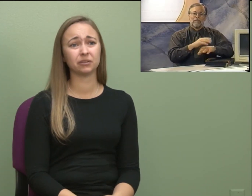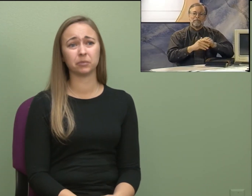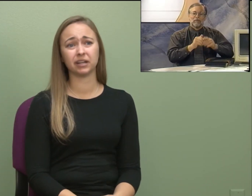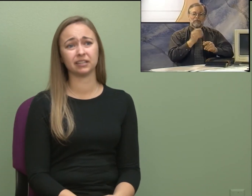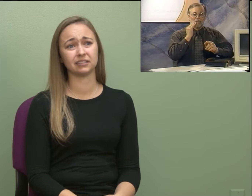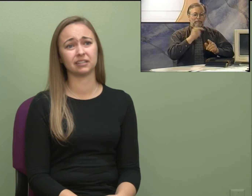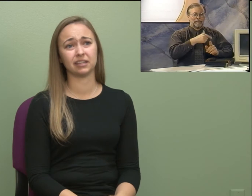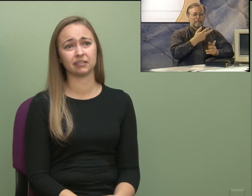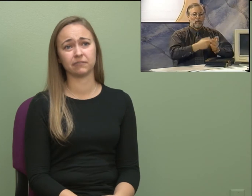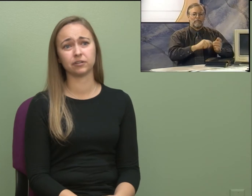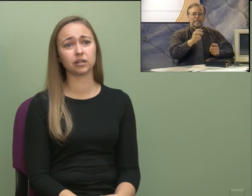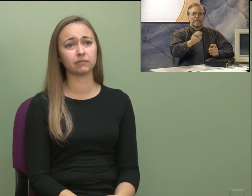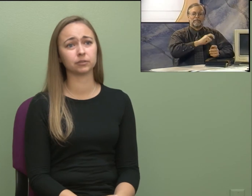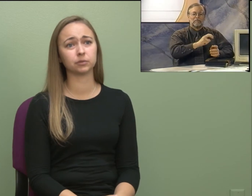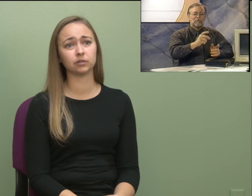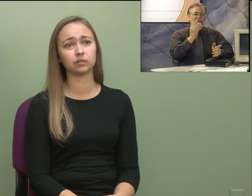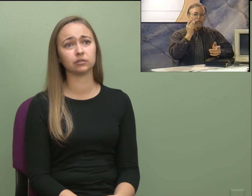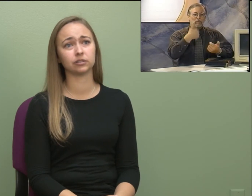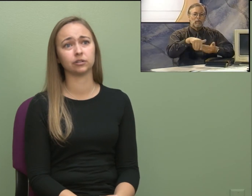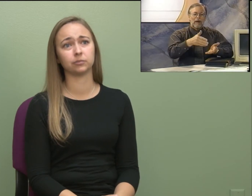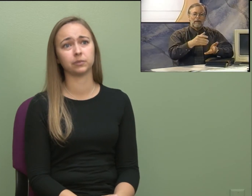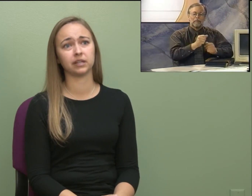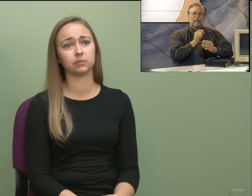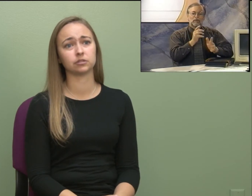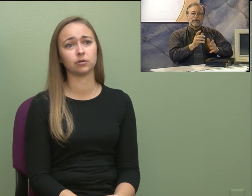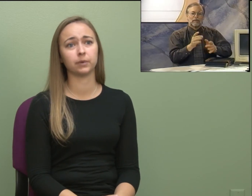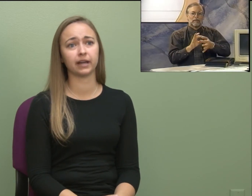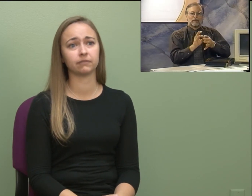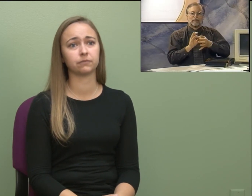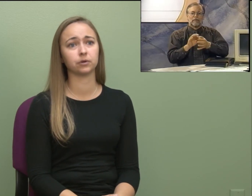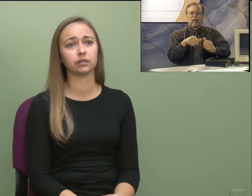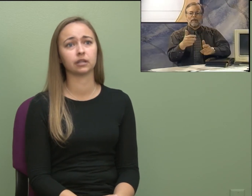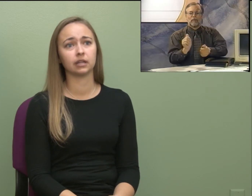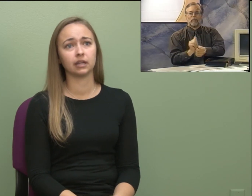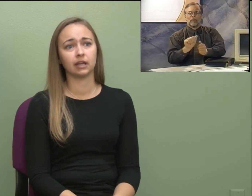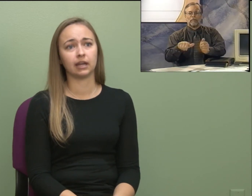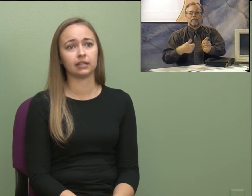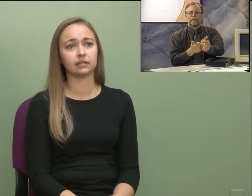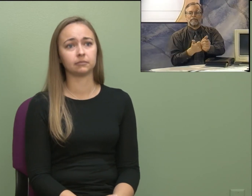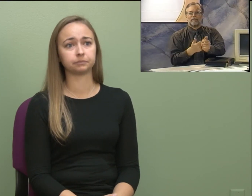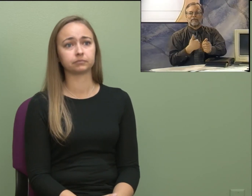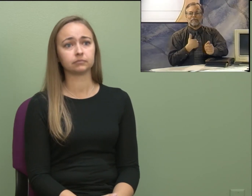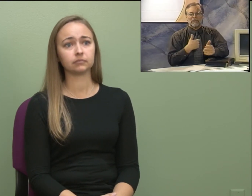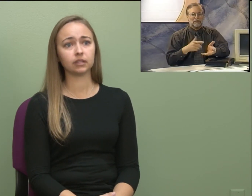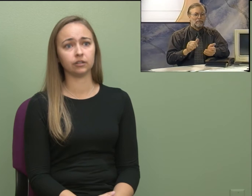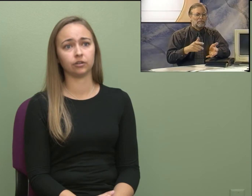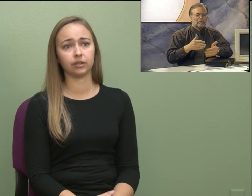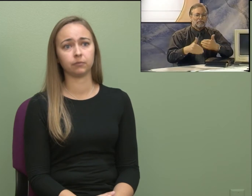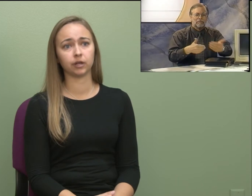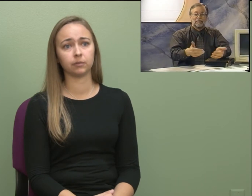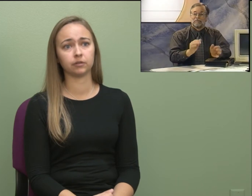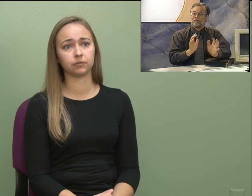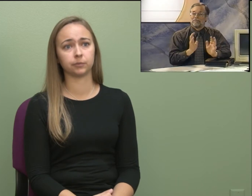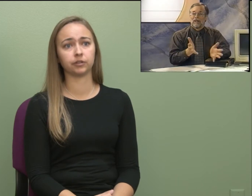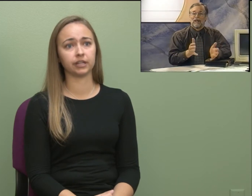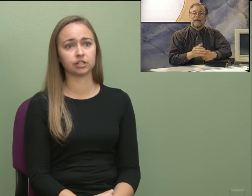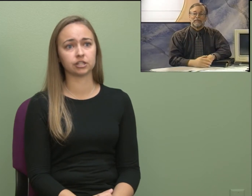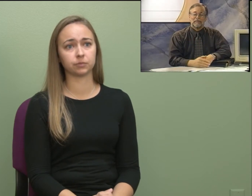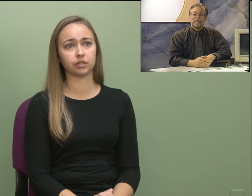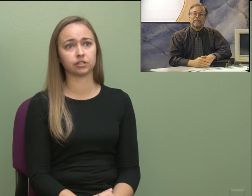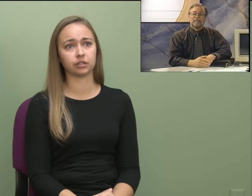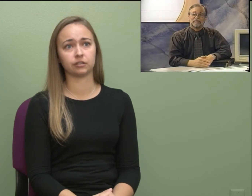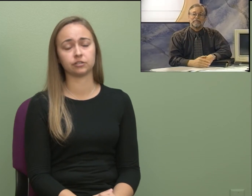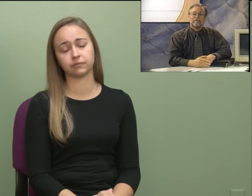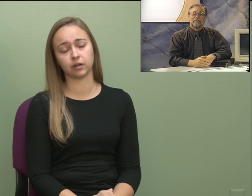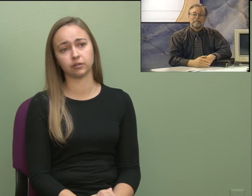No, they didn't mind. They felt comfortable, being able to go back and forth, and they were able to form a